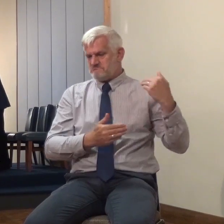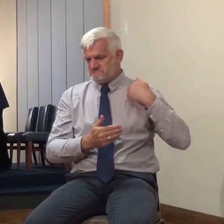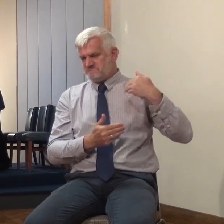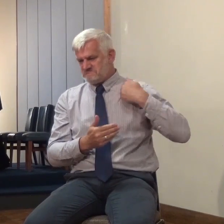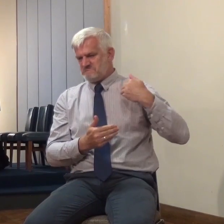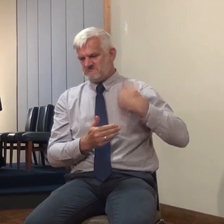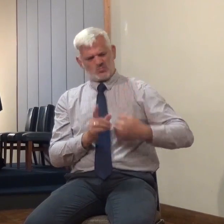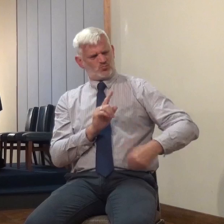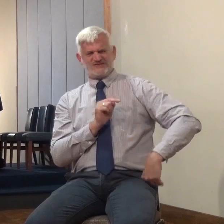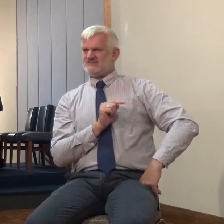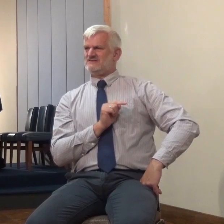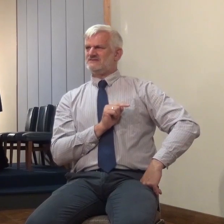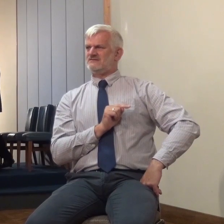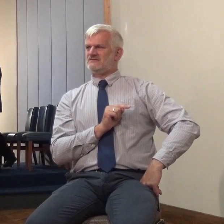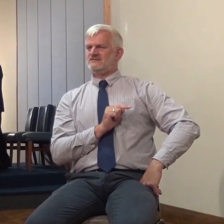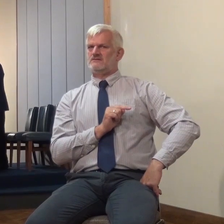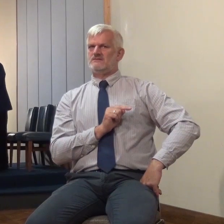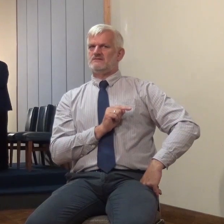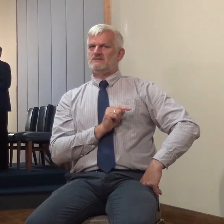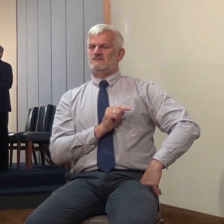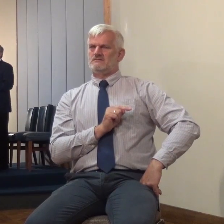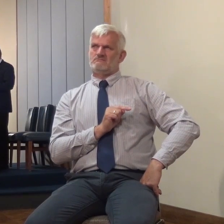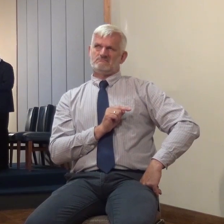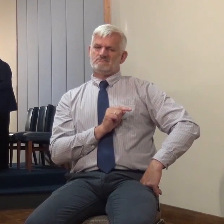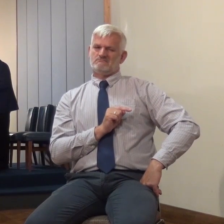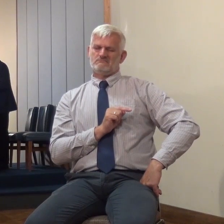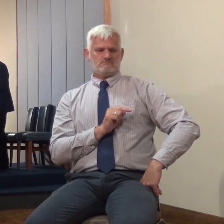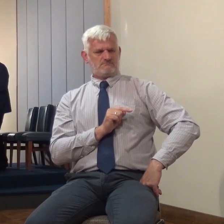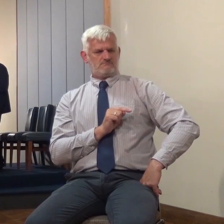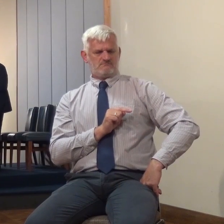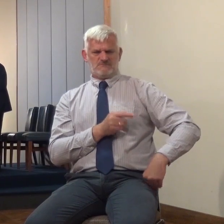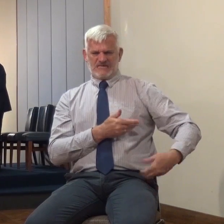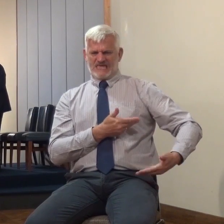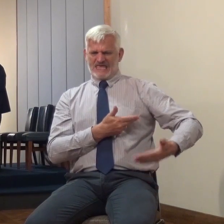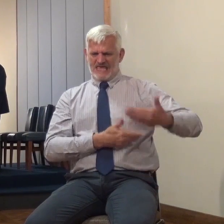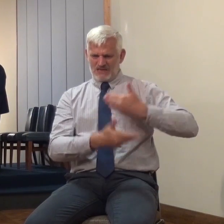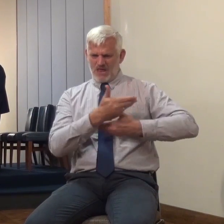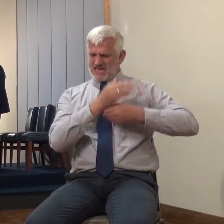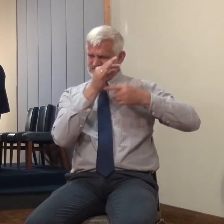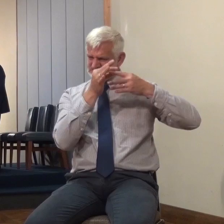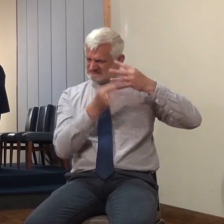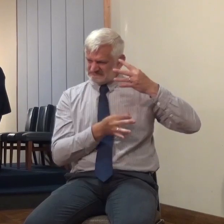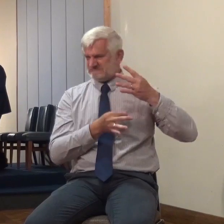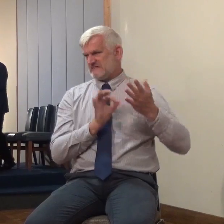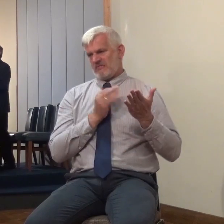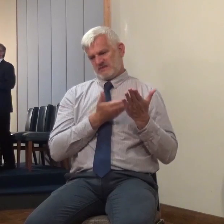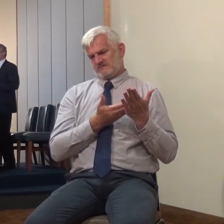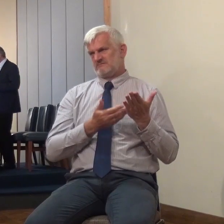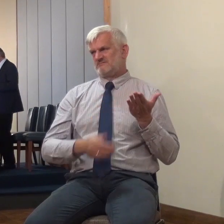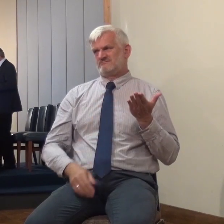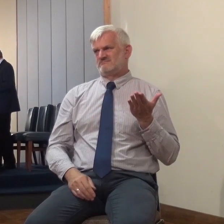again, the identity of this messenger is not spelled out to us here.